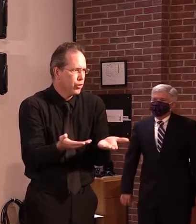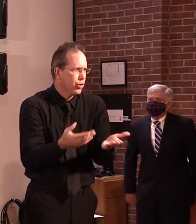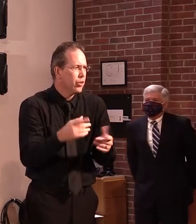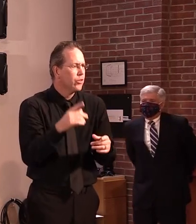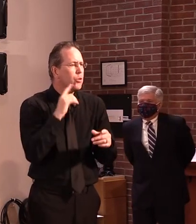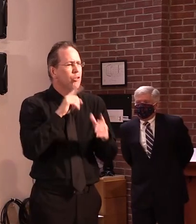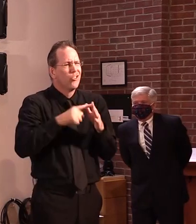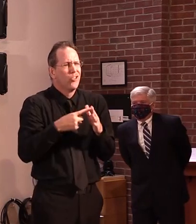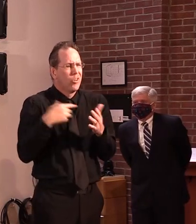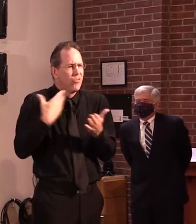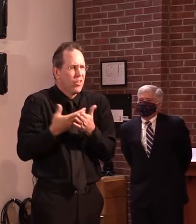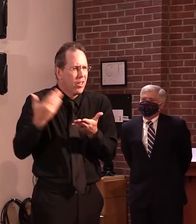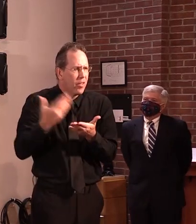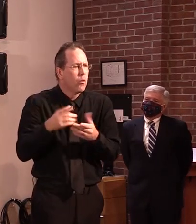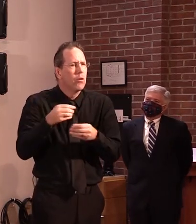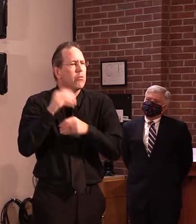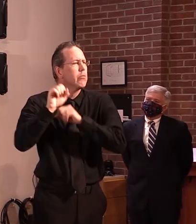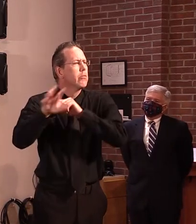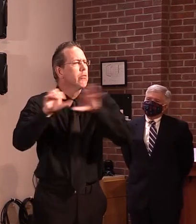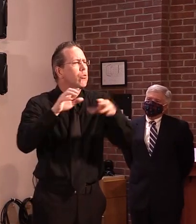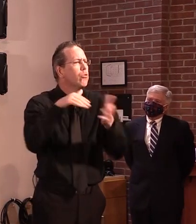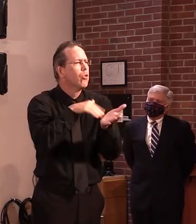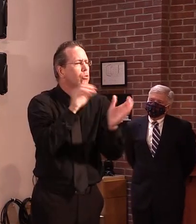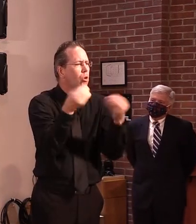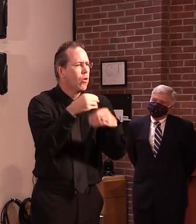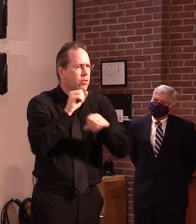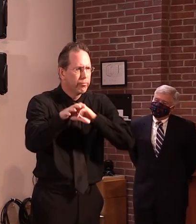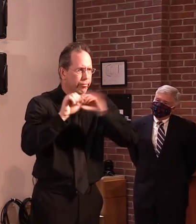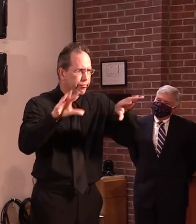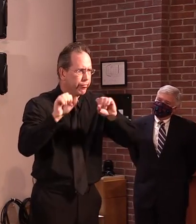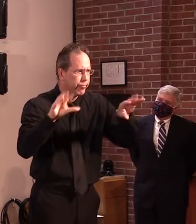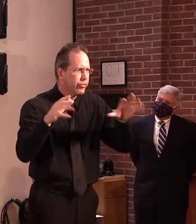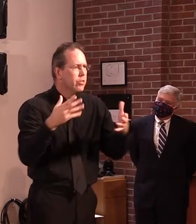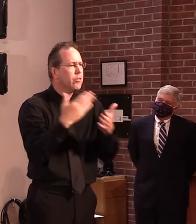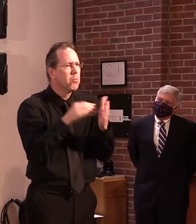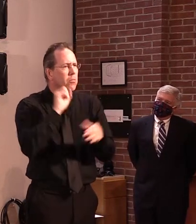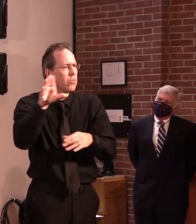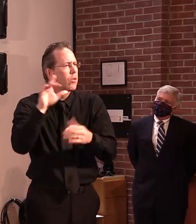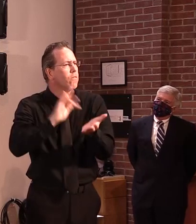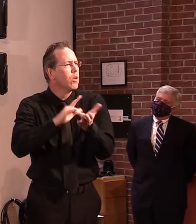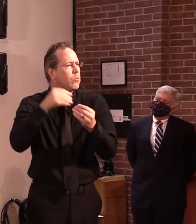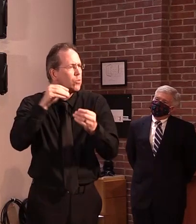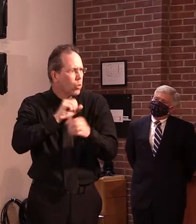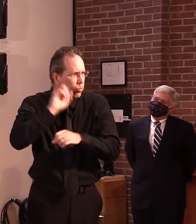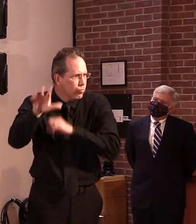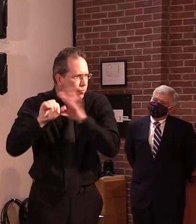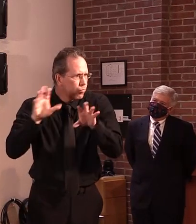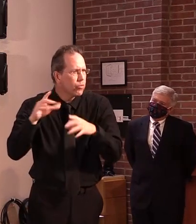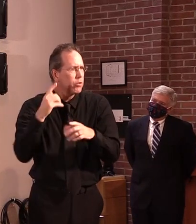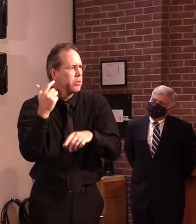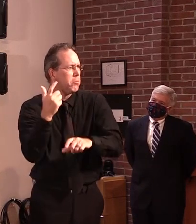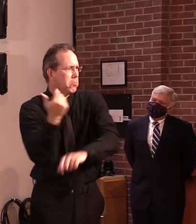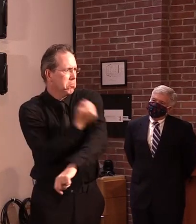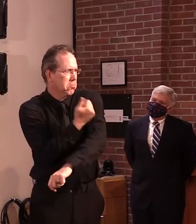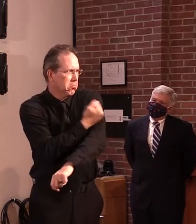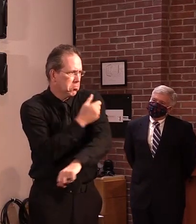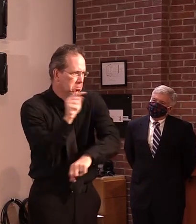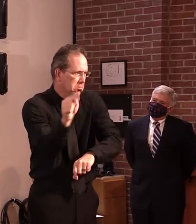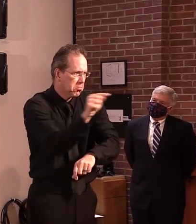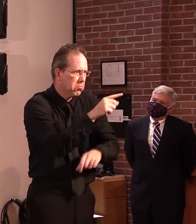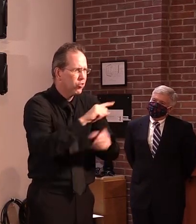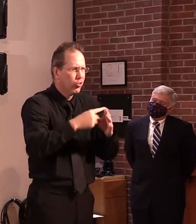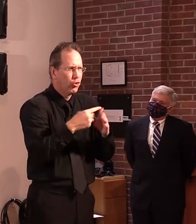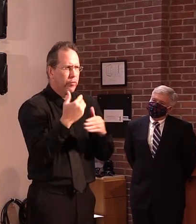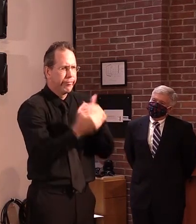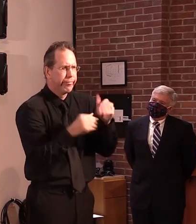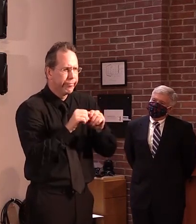already have it, a number of pharmacies that already have it, so it's available at this time. A good time to get the flu